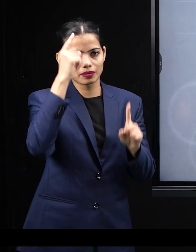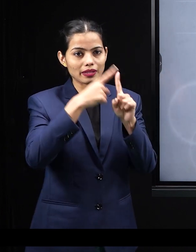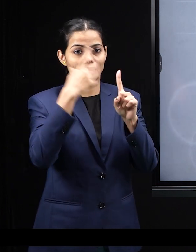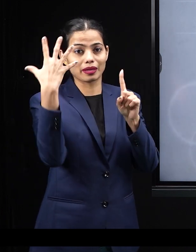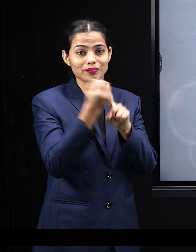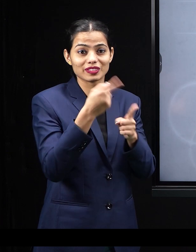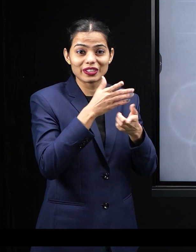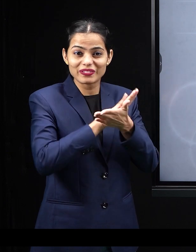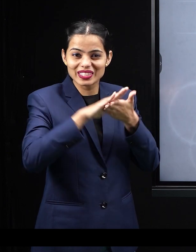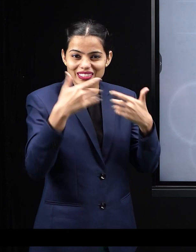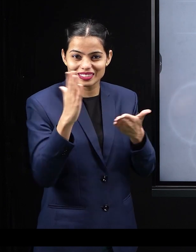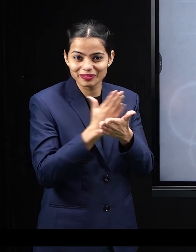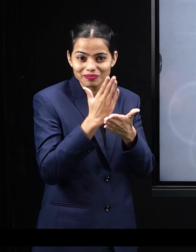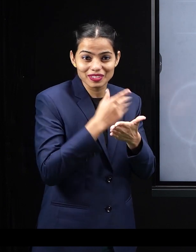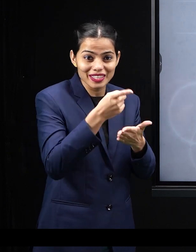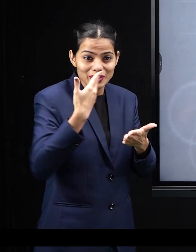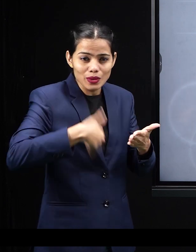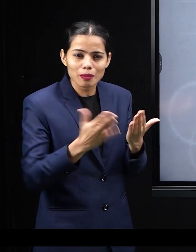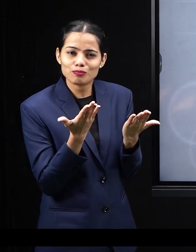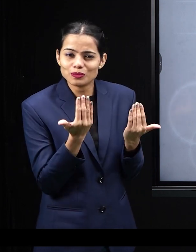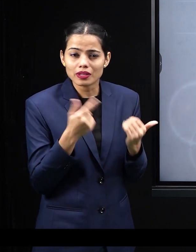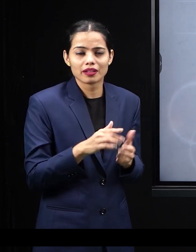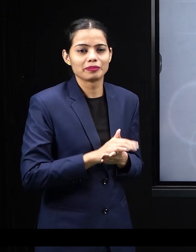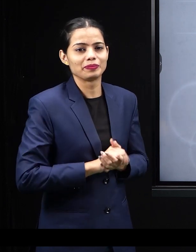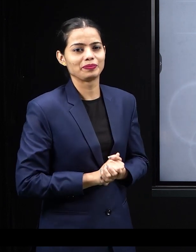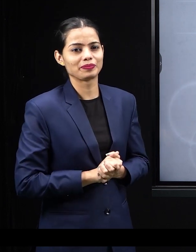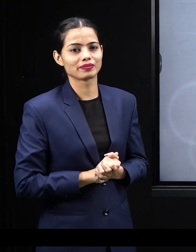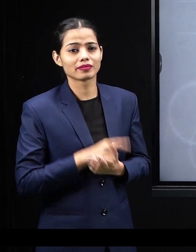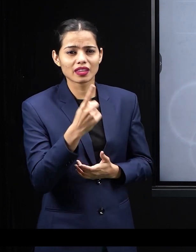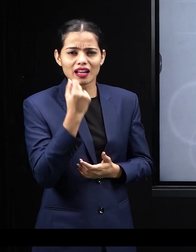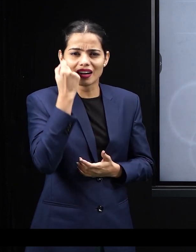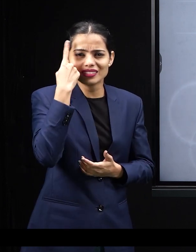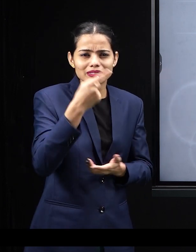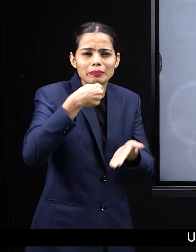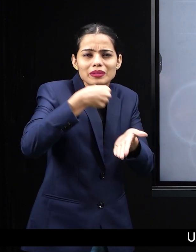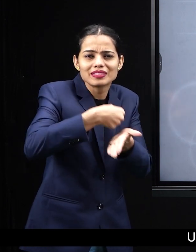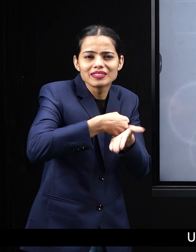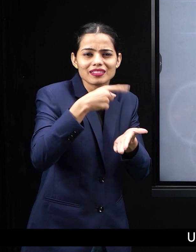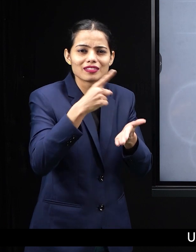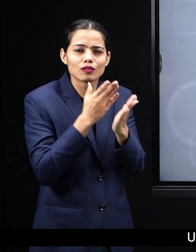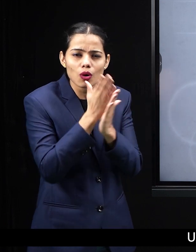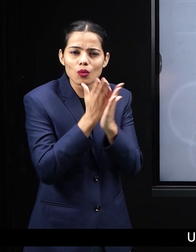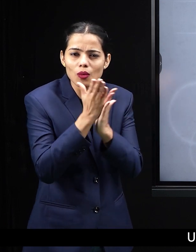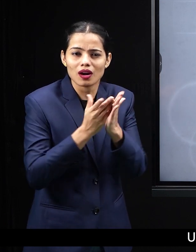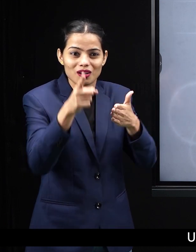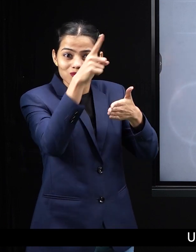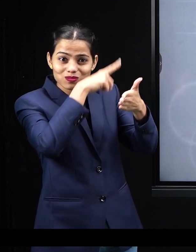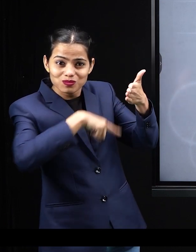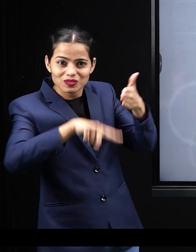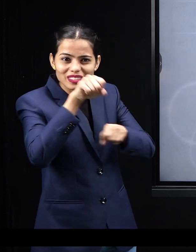Learning outcomes. At the end of this lesson, you will be able to understand the basic components of a